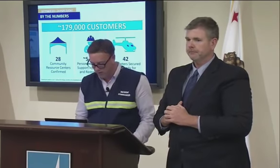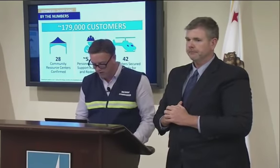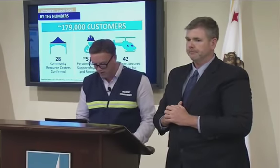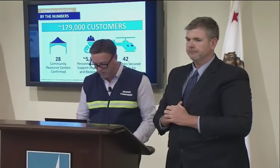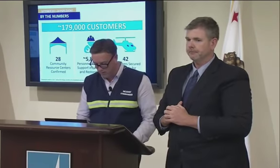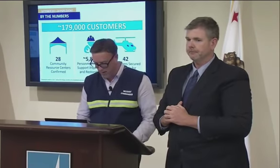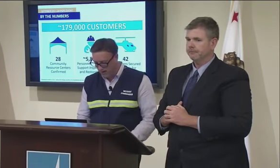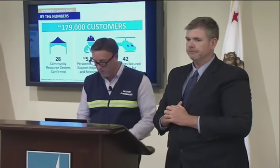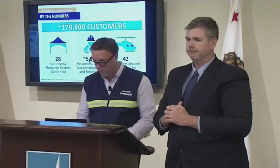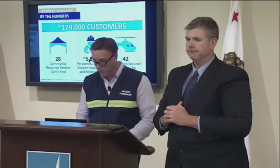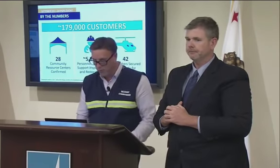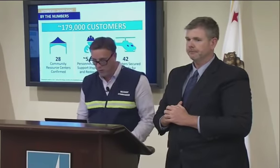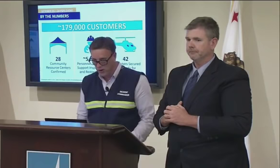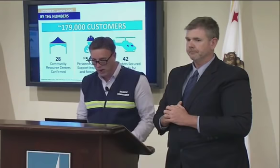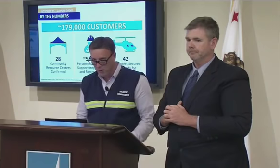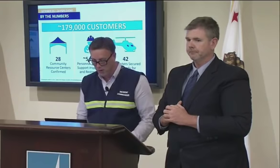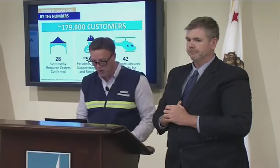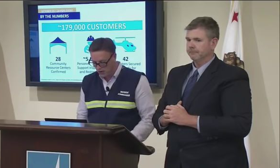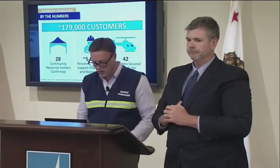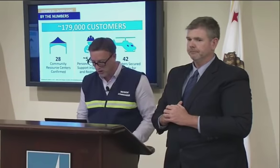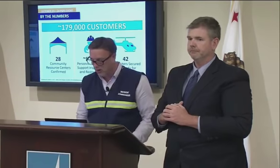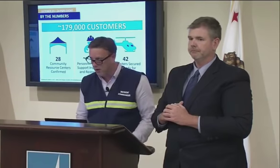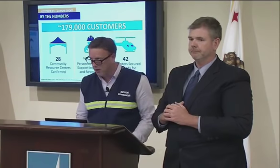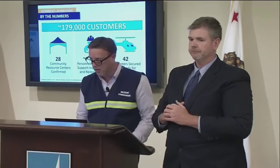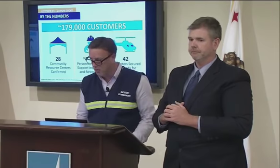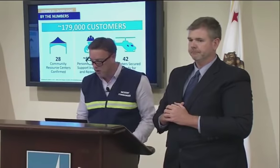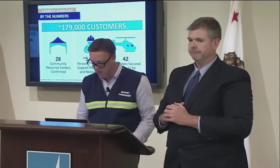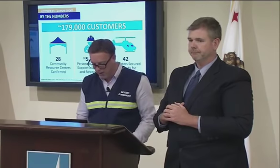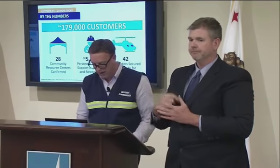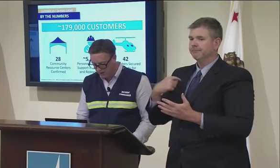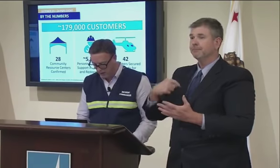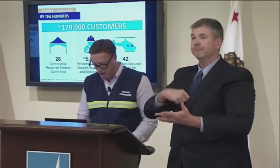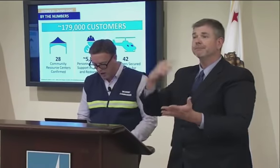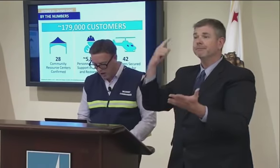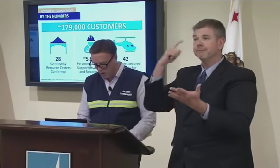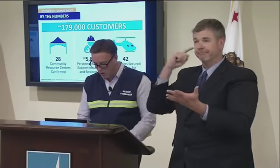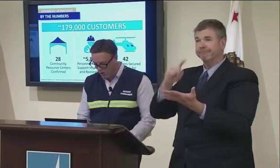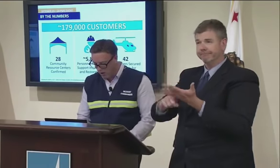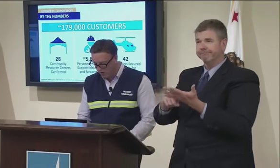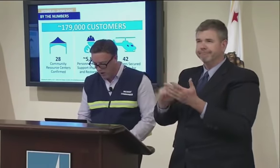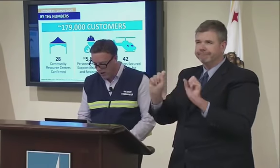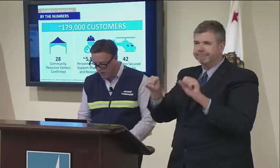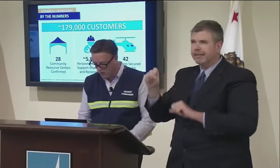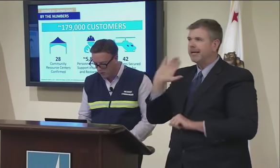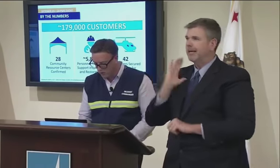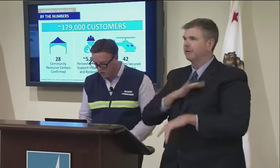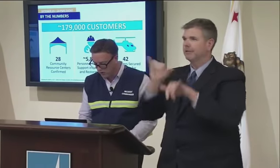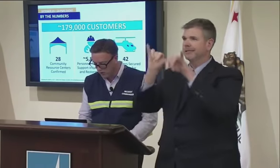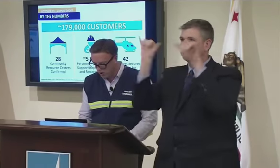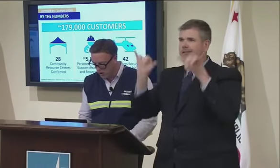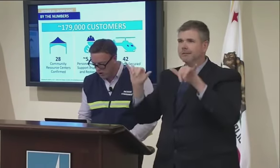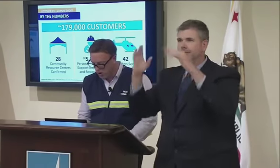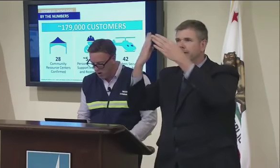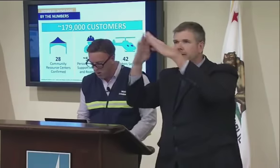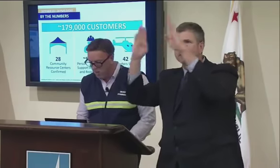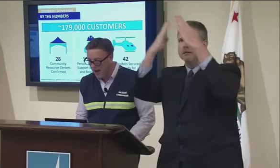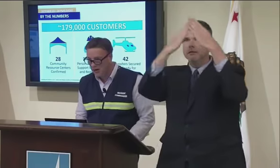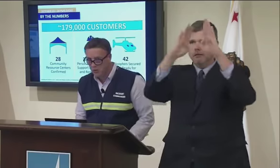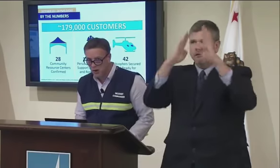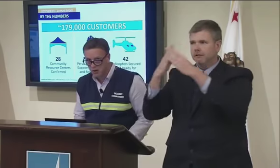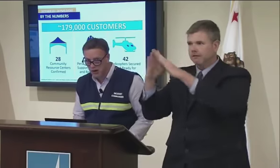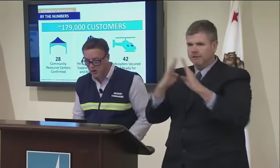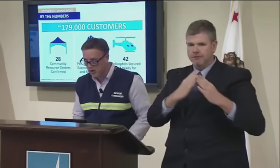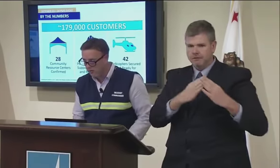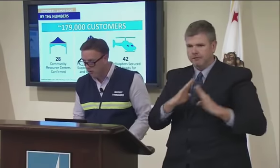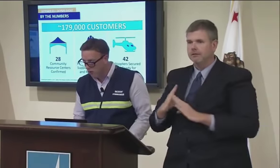sectionalize our system and perform switching operations to limit customer impacts. We were also able to secure